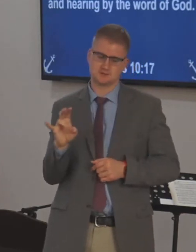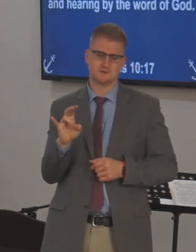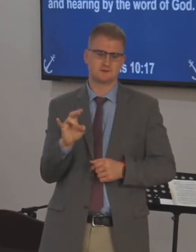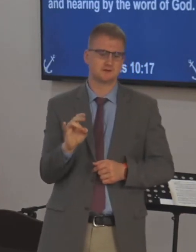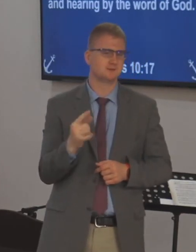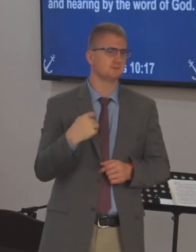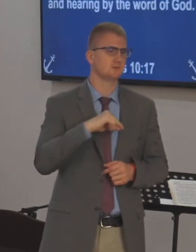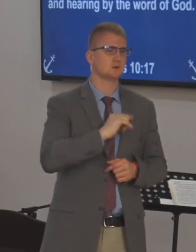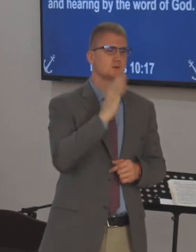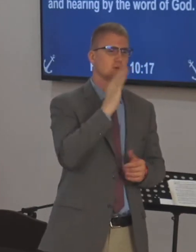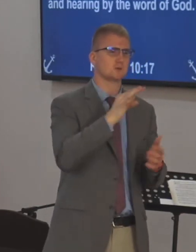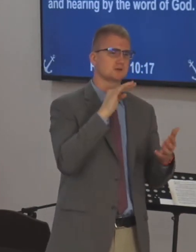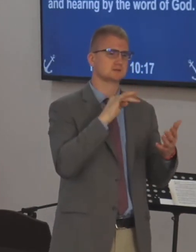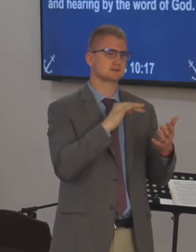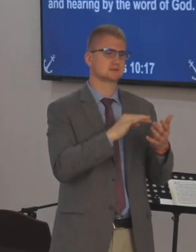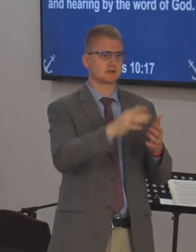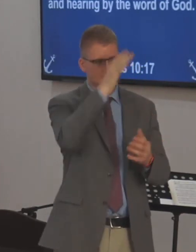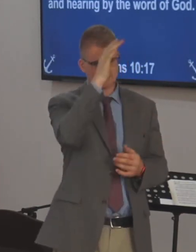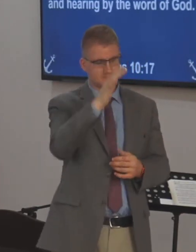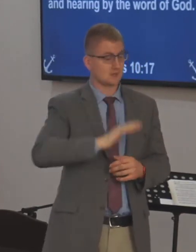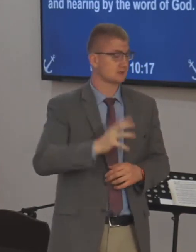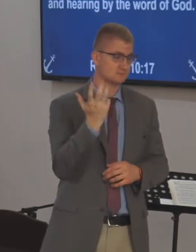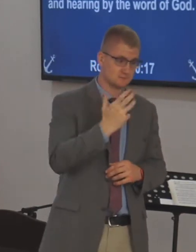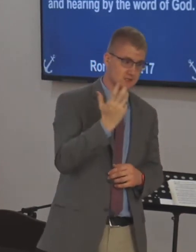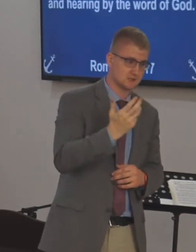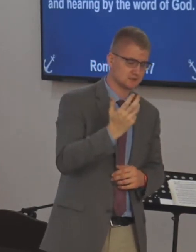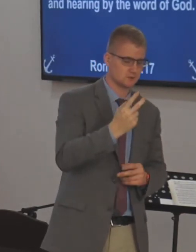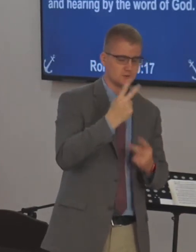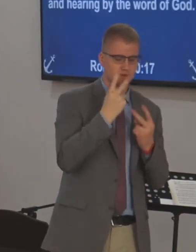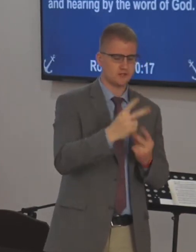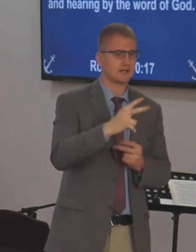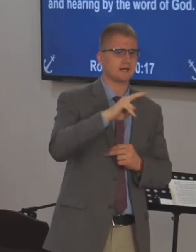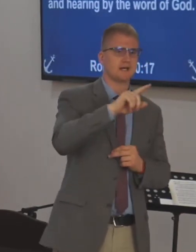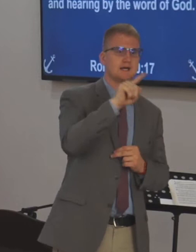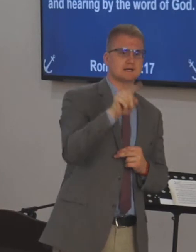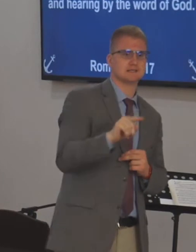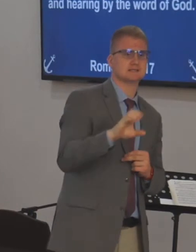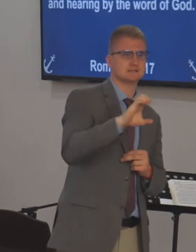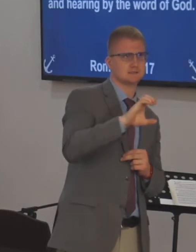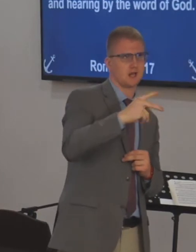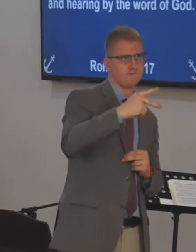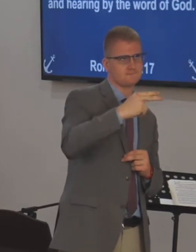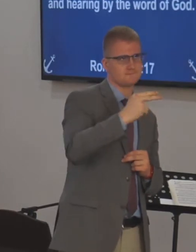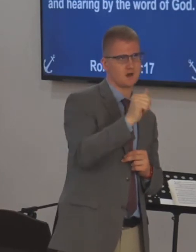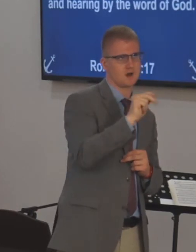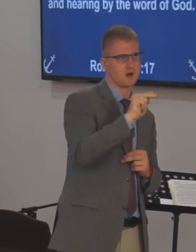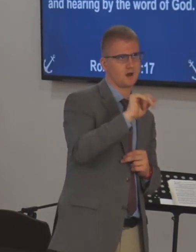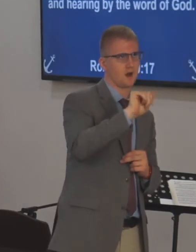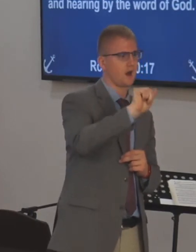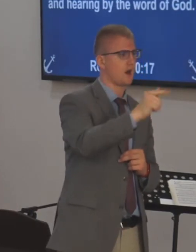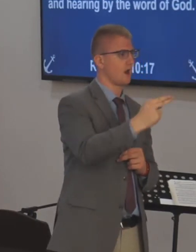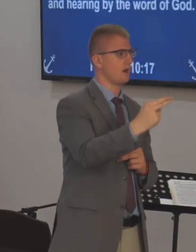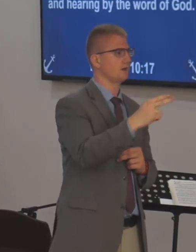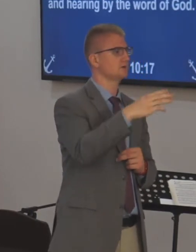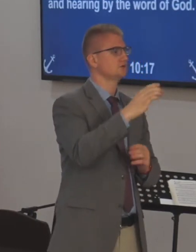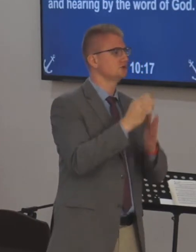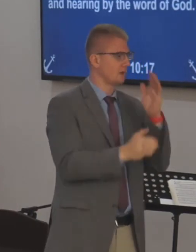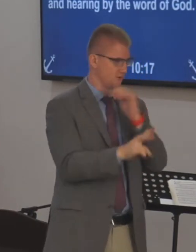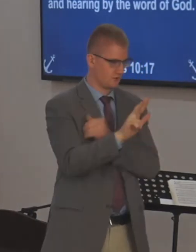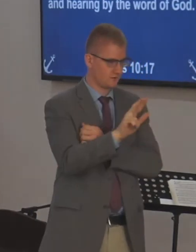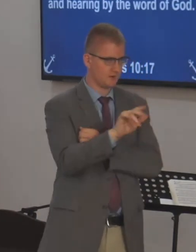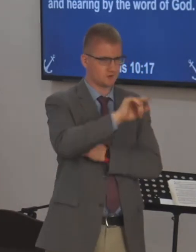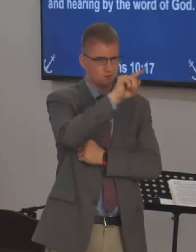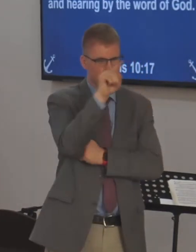that's just amazing. But before we get there, I want you to turn to Zephaniah chapter 3. Zephaniah chapter 3. I'll bet